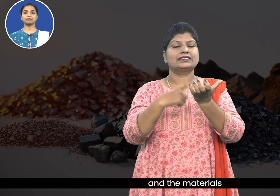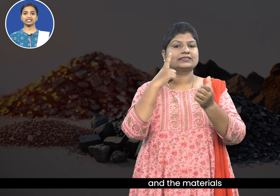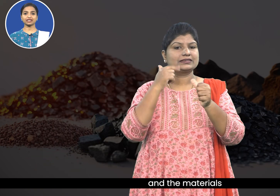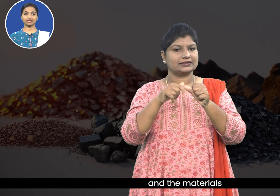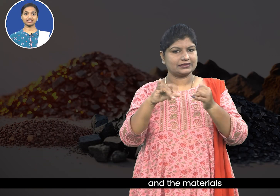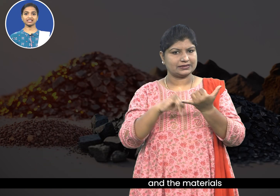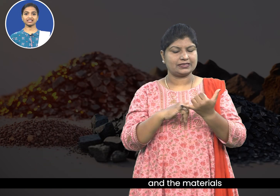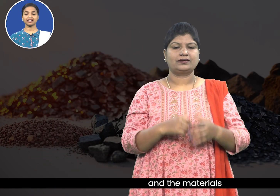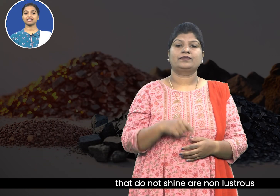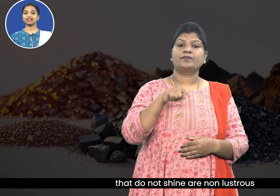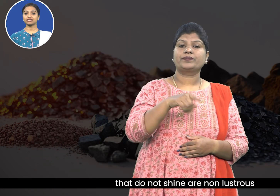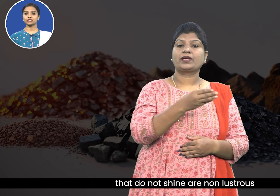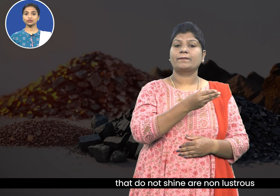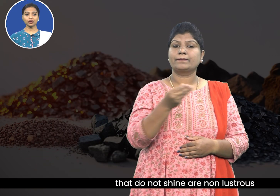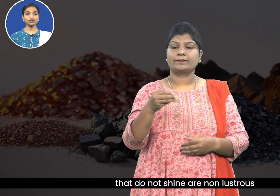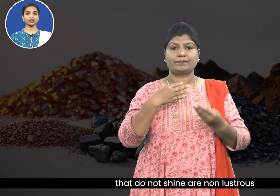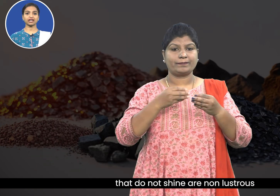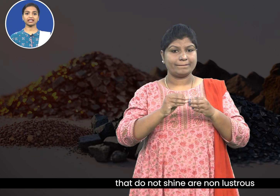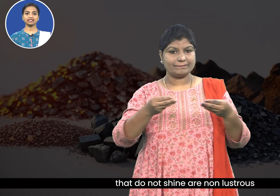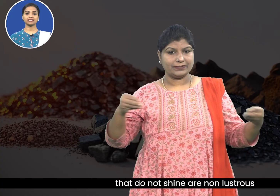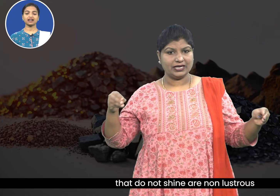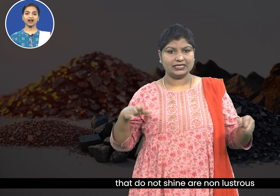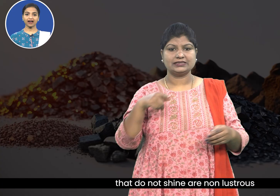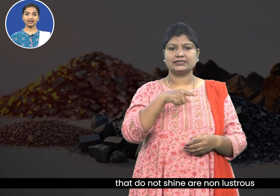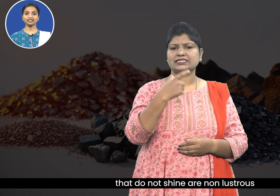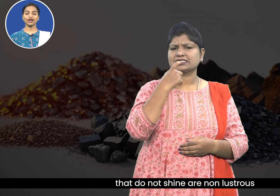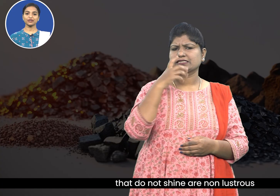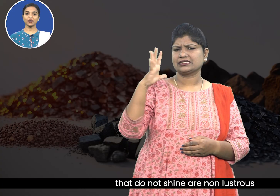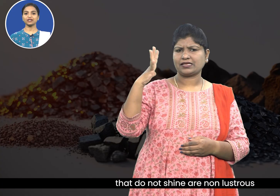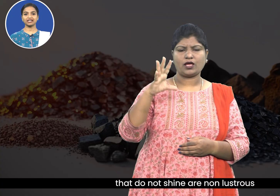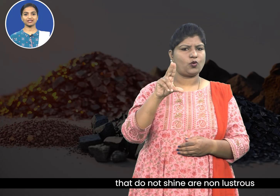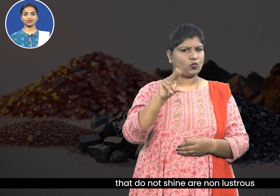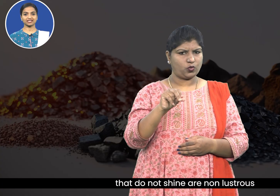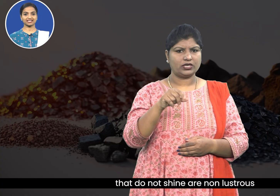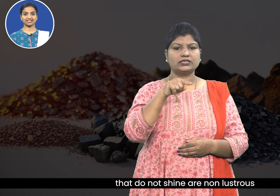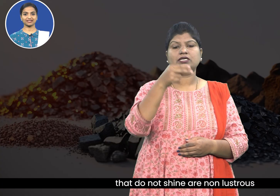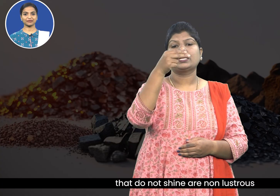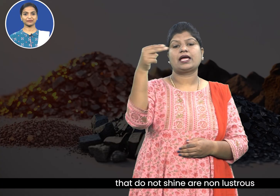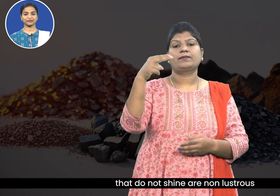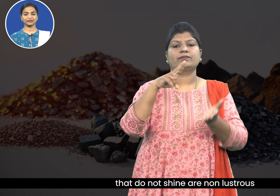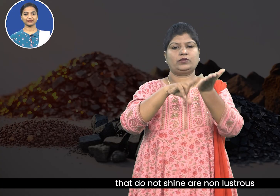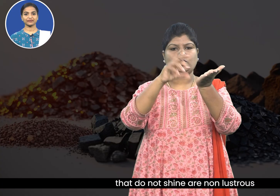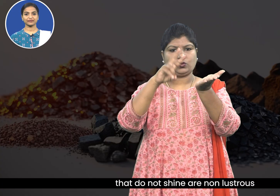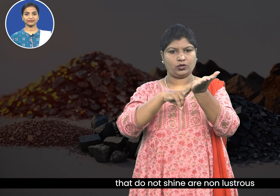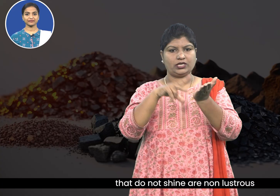And the materials that do not shine are non-lustrous.